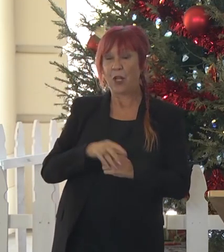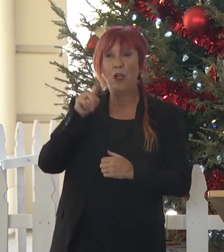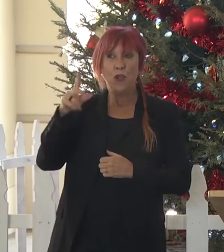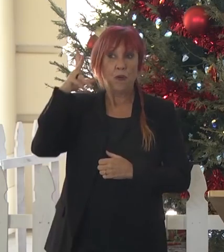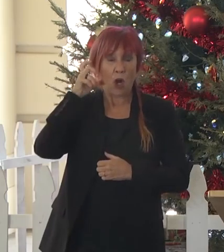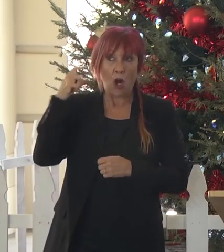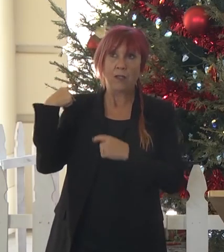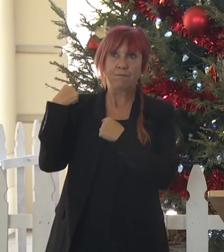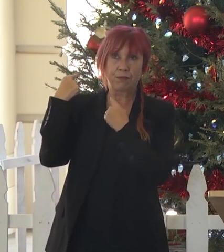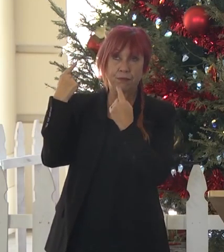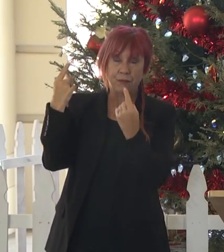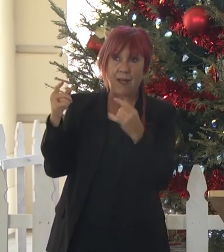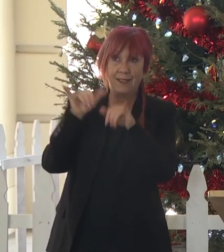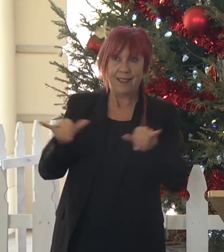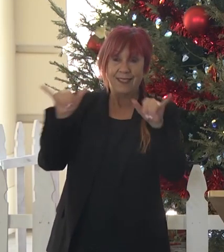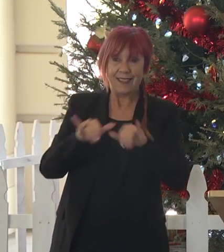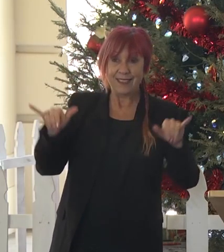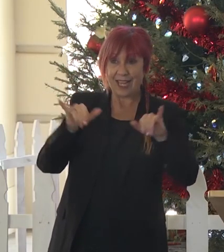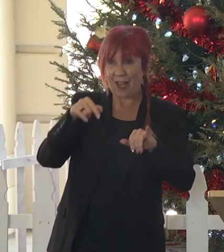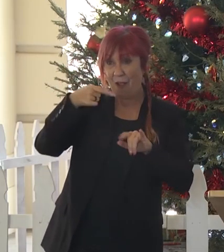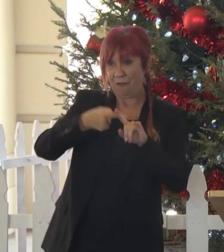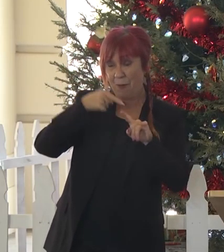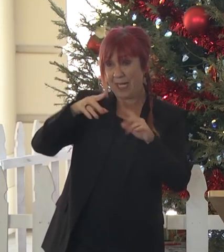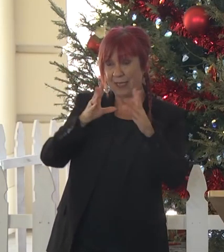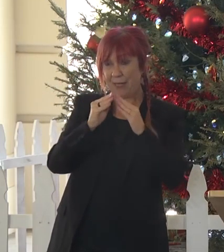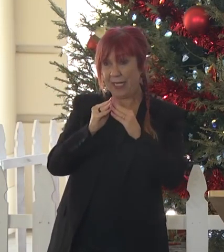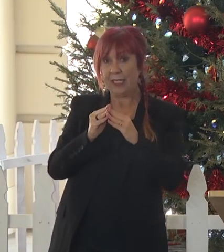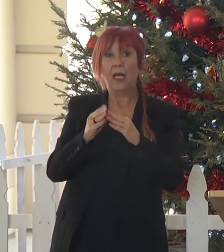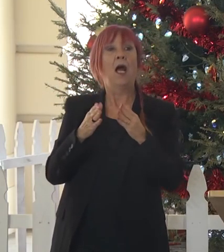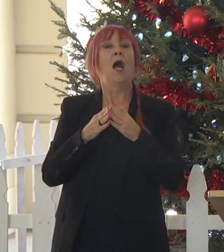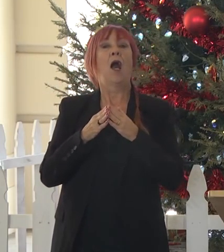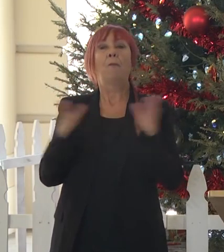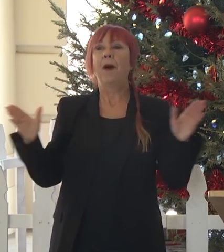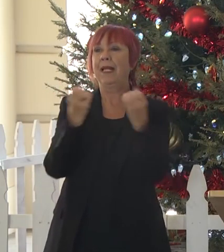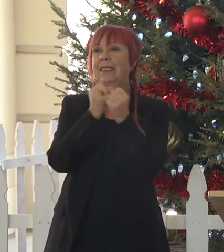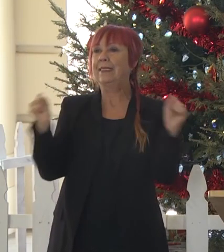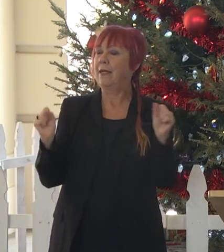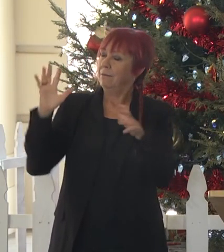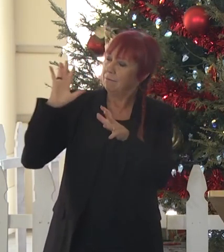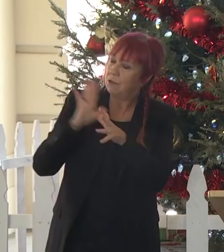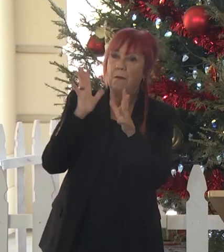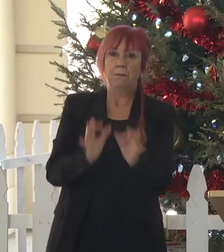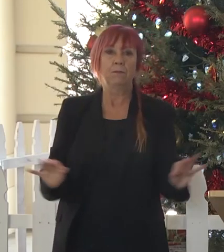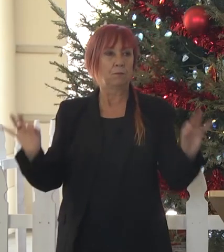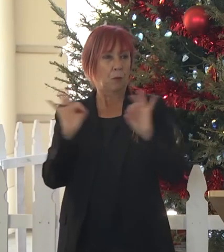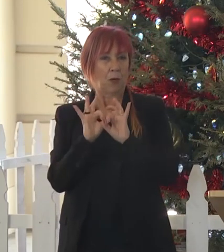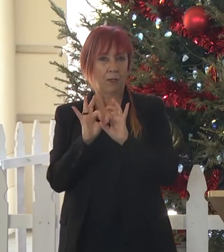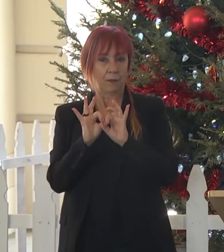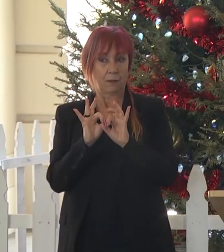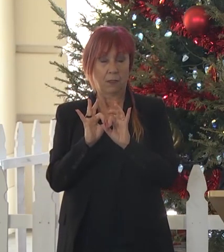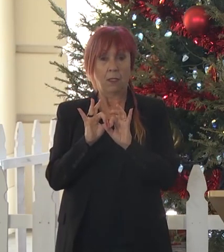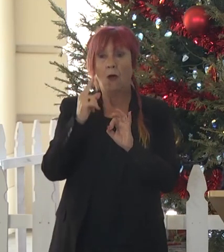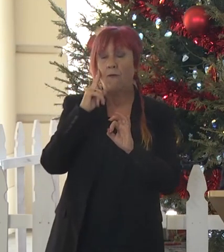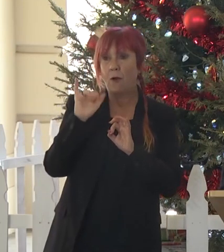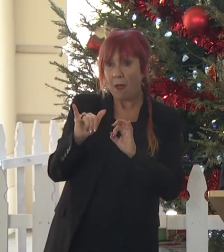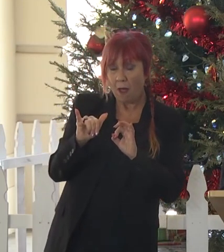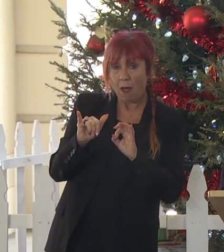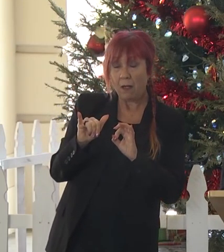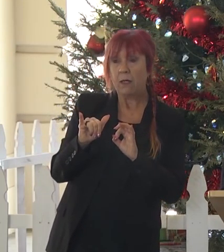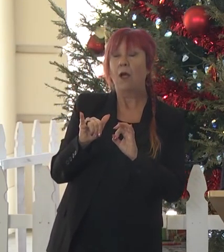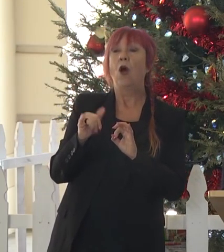themes that seem to be emerging from this press conference is that public safety is our number one priority. In that regard, the Pasadena